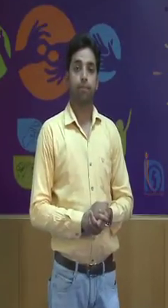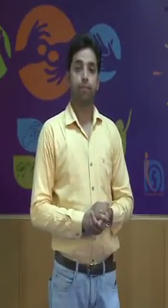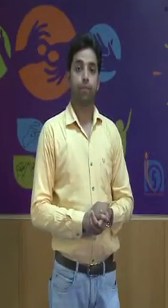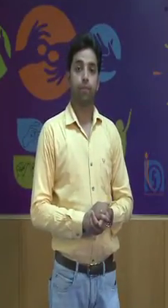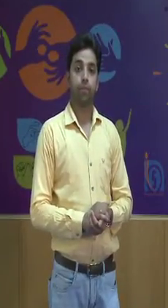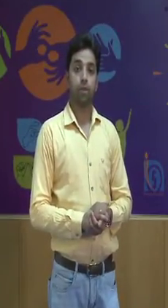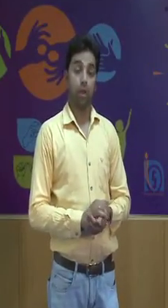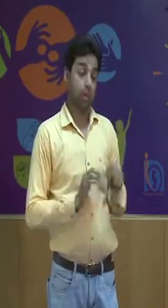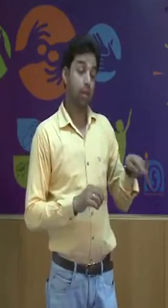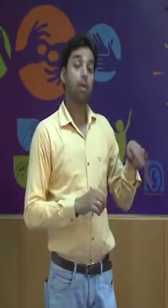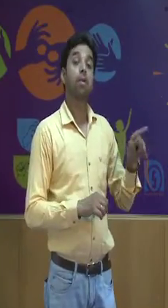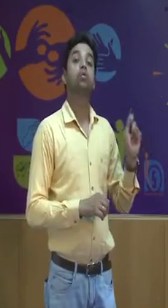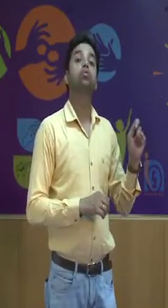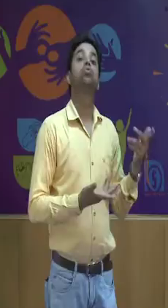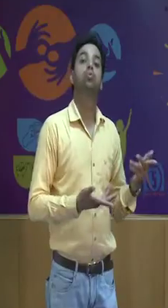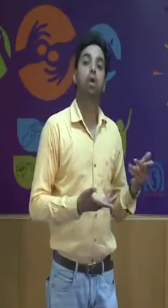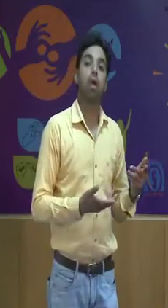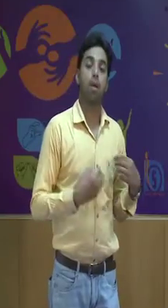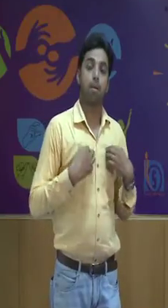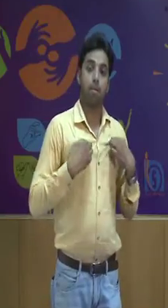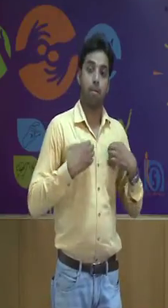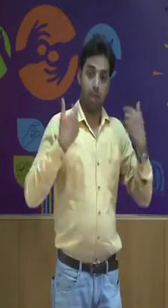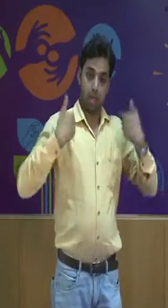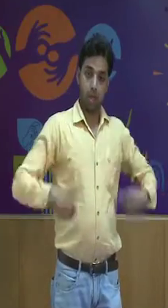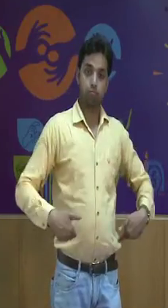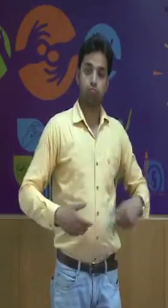Their main job was to burn the dead bodies.